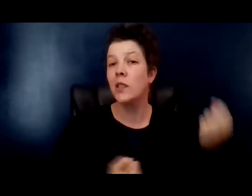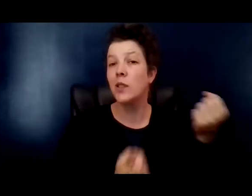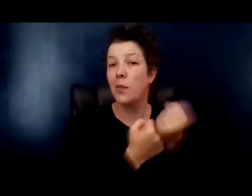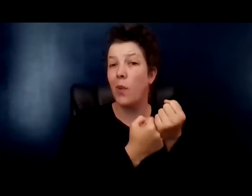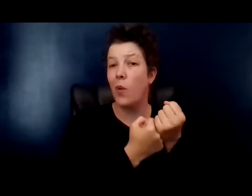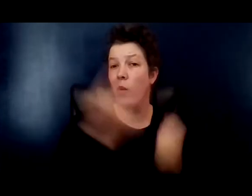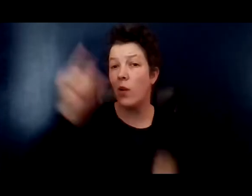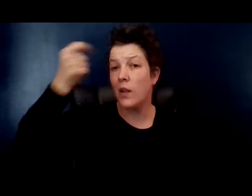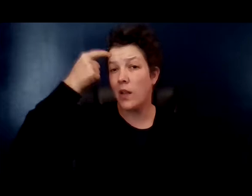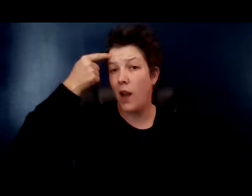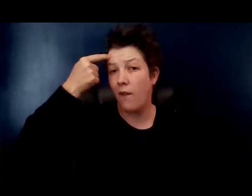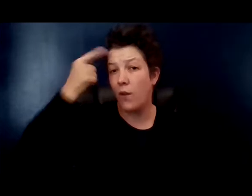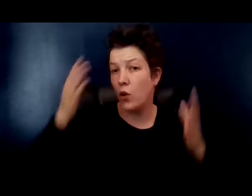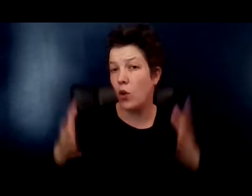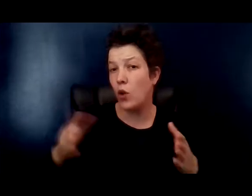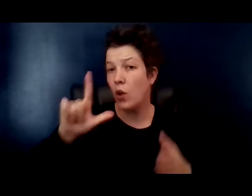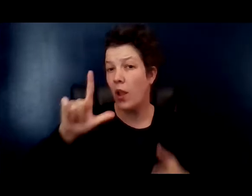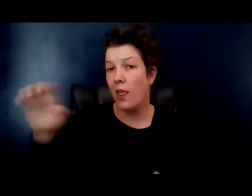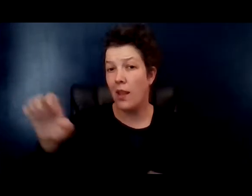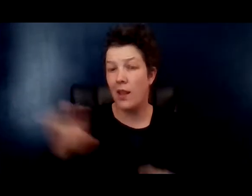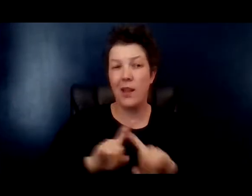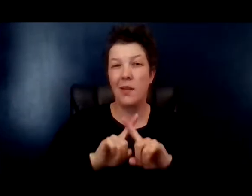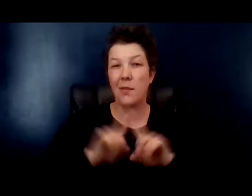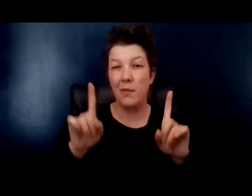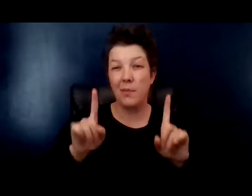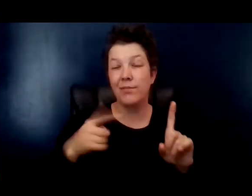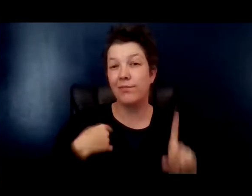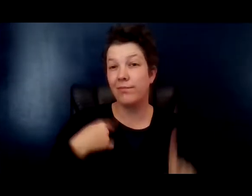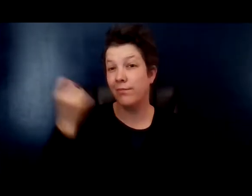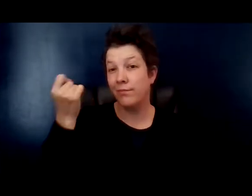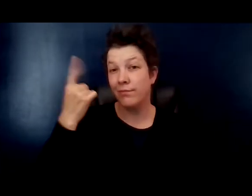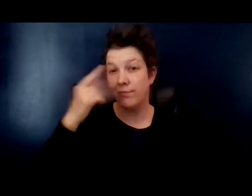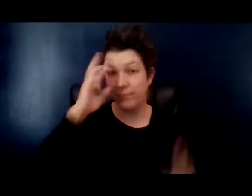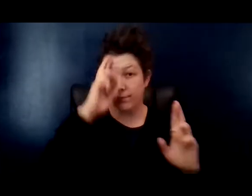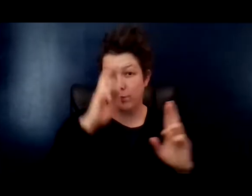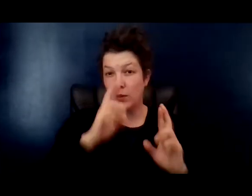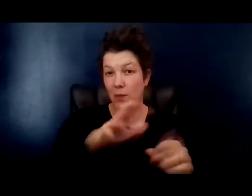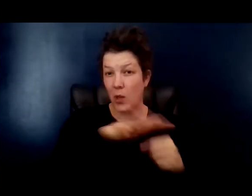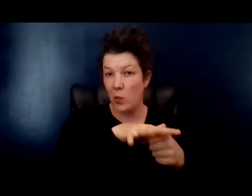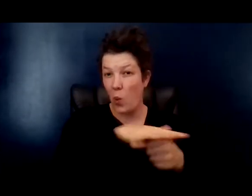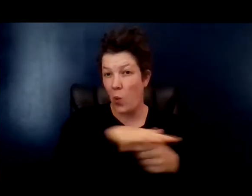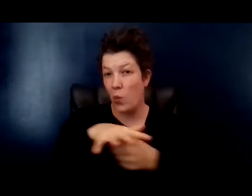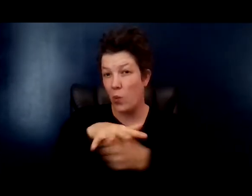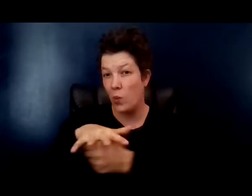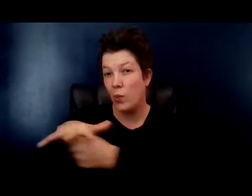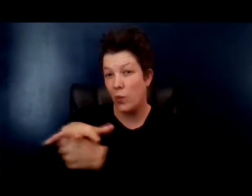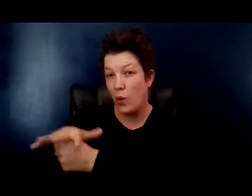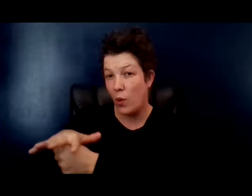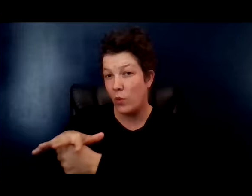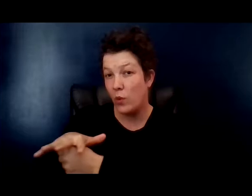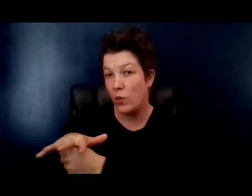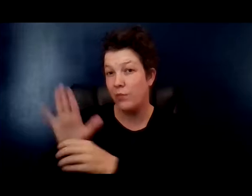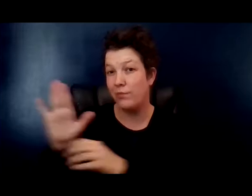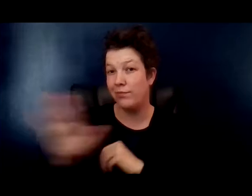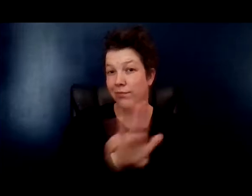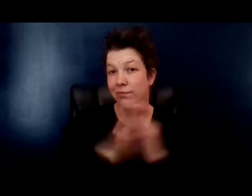has needs that are tailored to our respective jurisdictions. The governor has given our county and the municipalities within it the